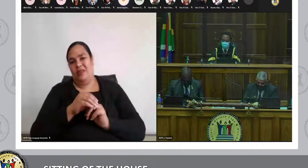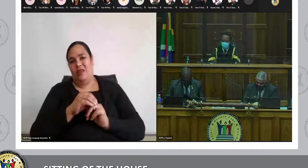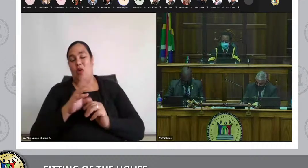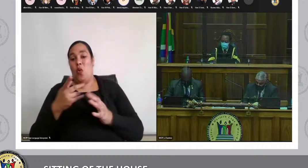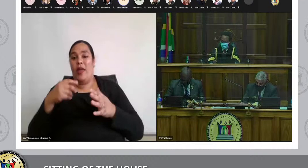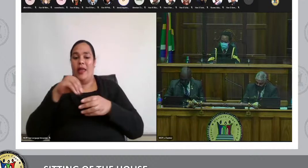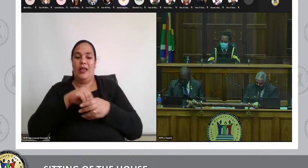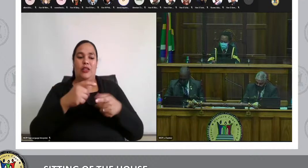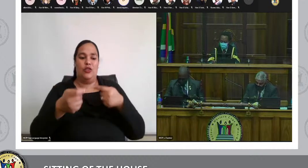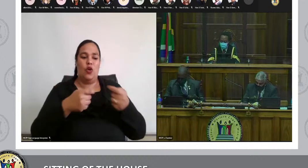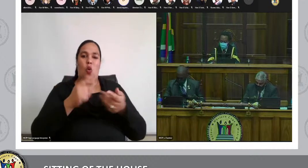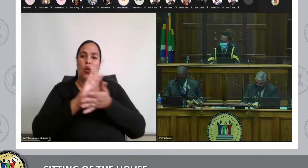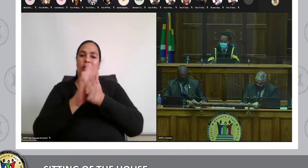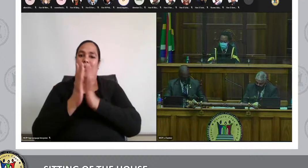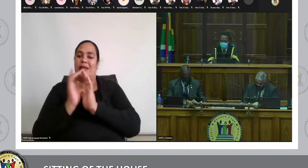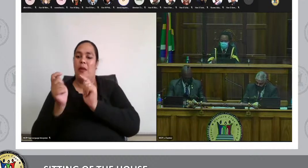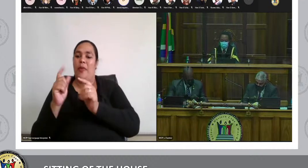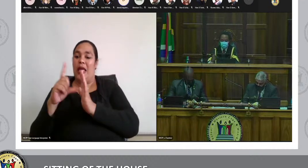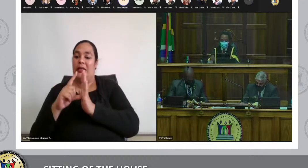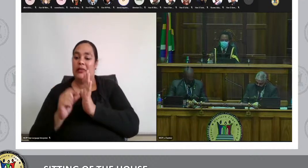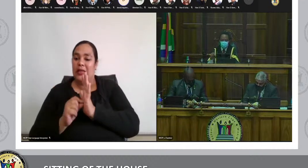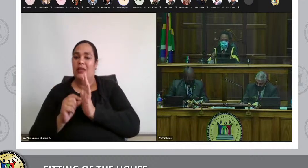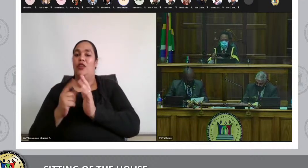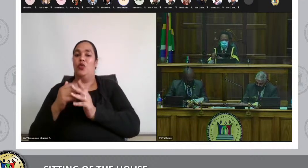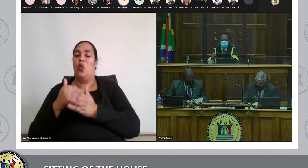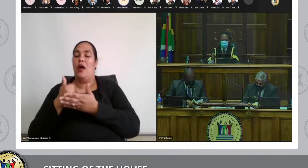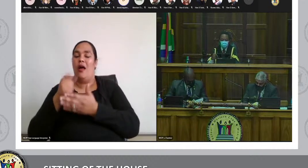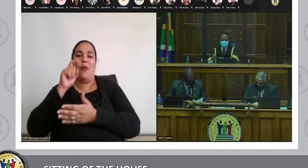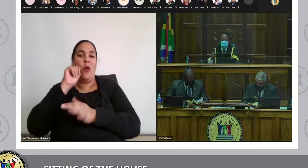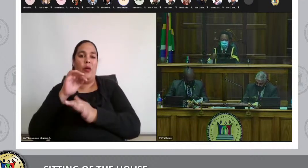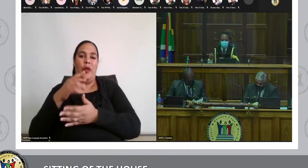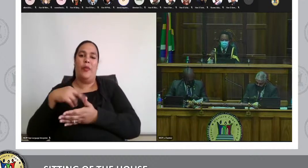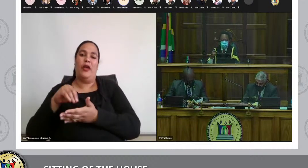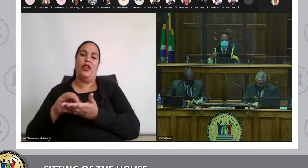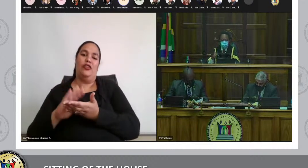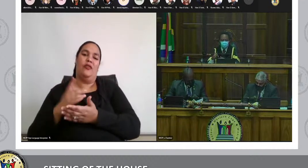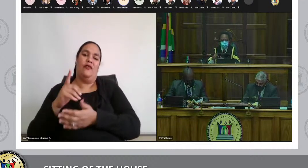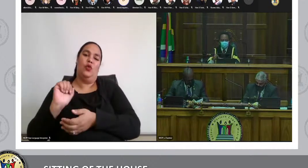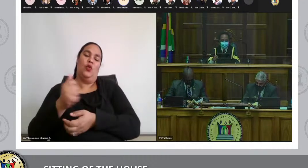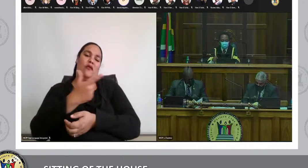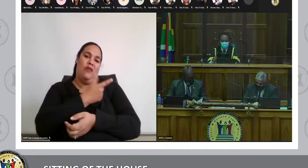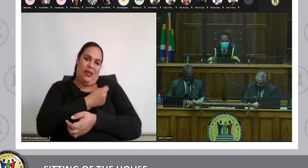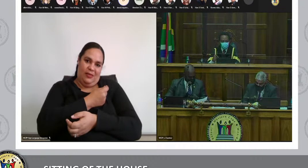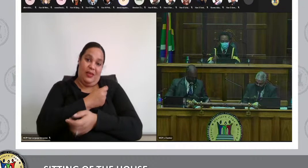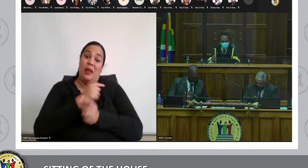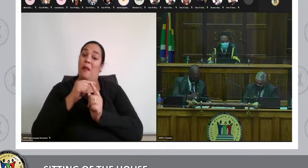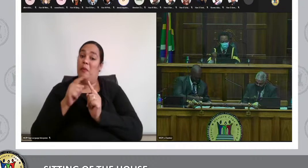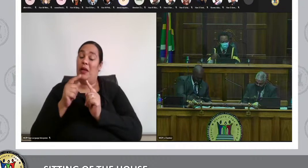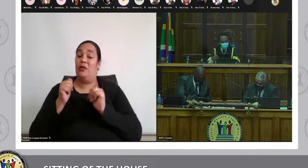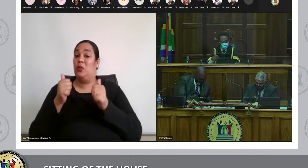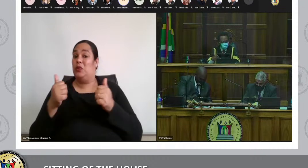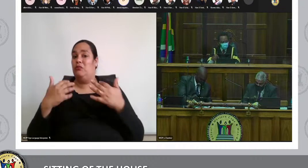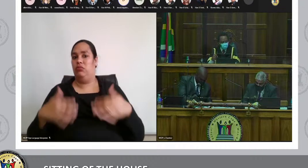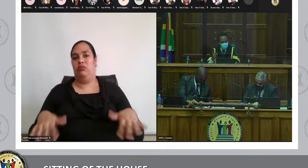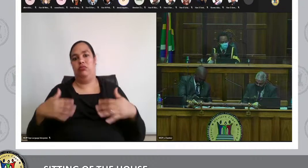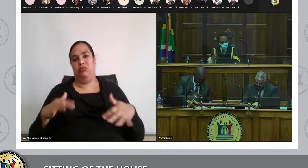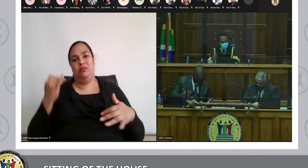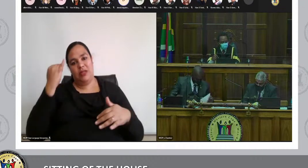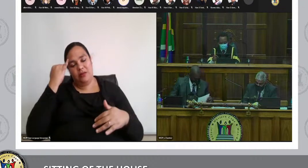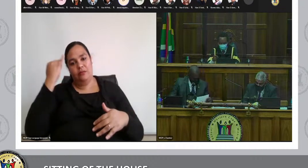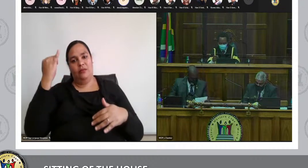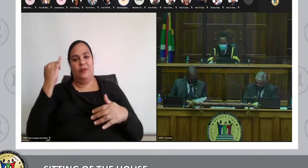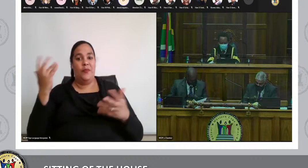stores at SASSA payout days and to help the elderly register for their vaccines. It's an excellent initiative